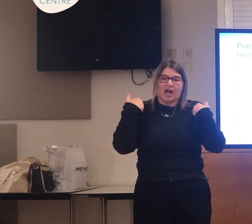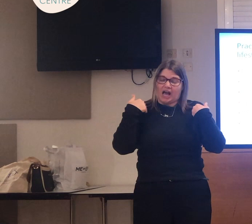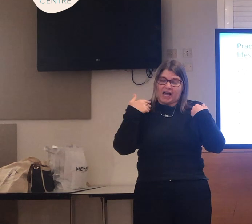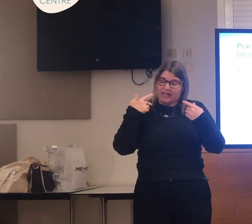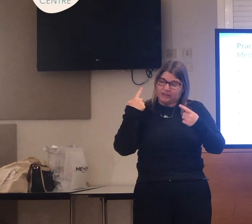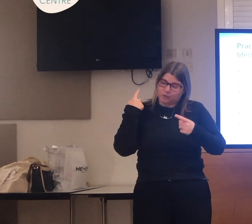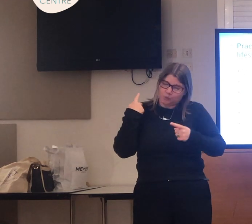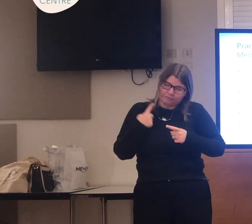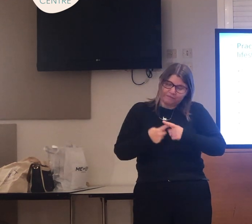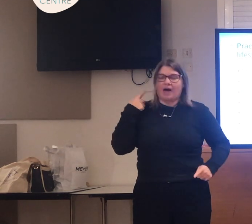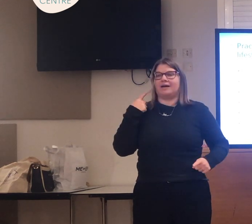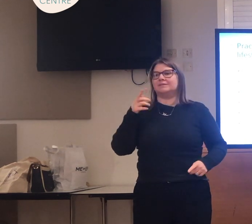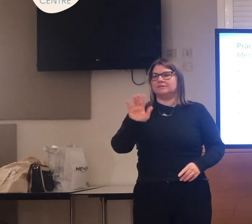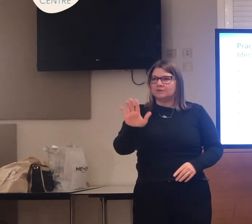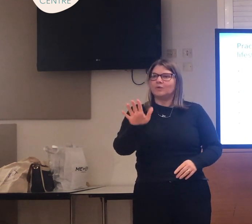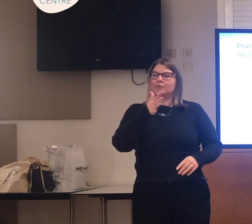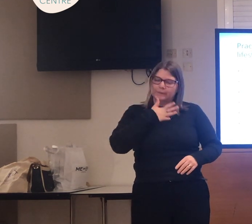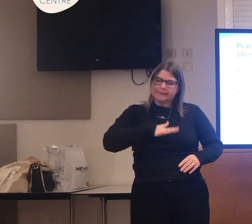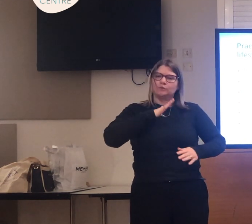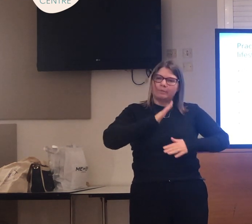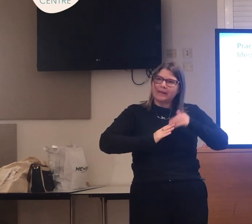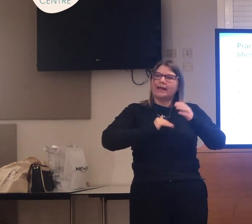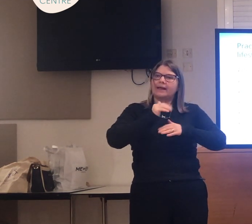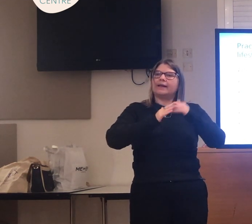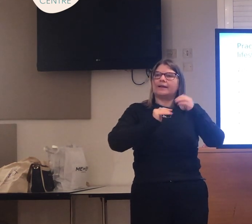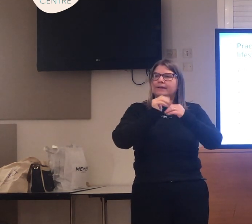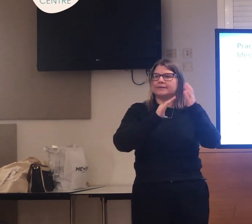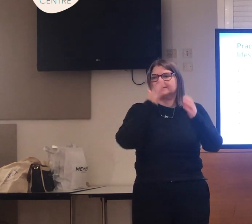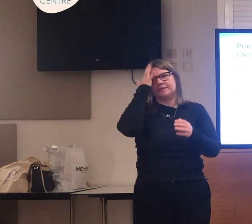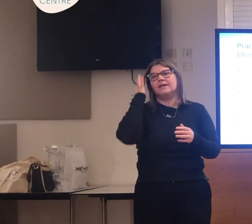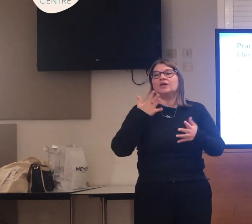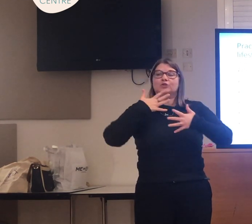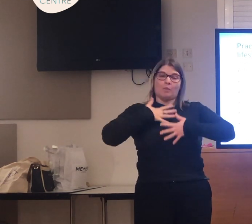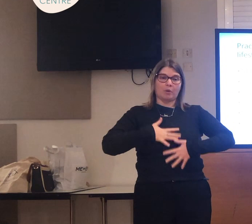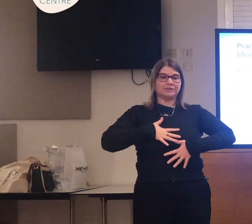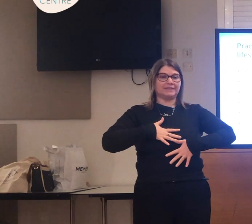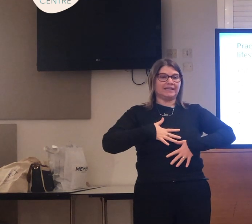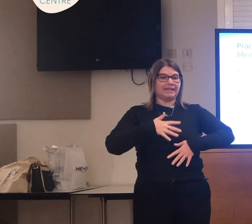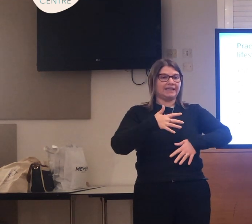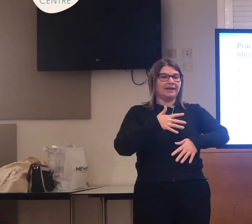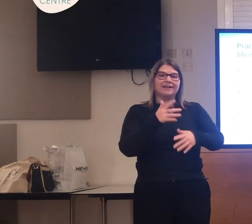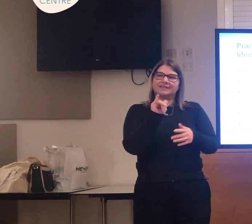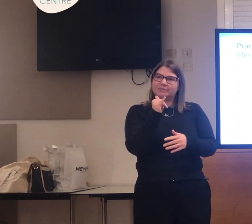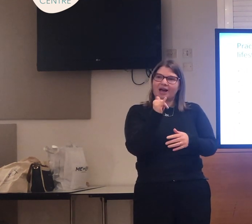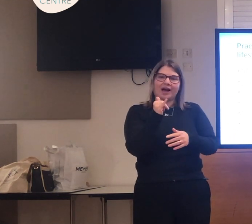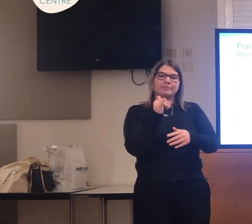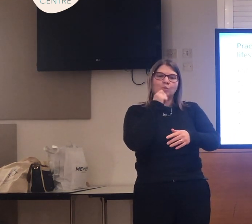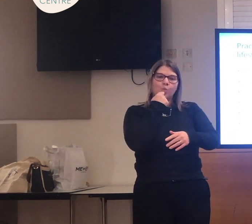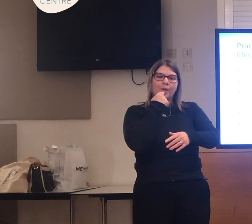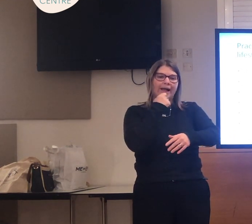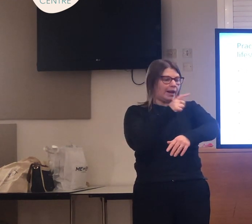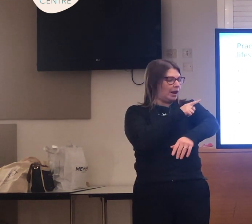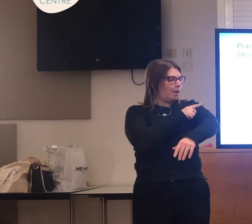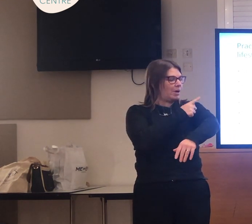And your body will use your own muscle to make energy, to give you the energy